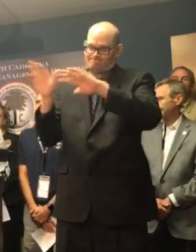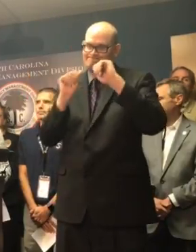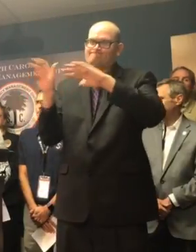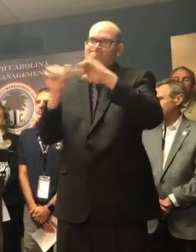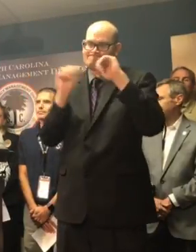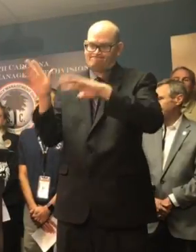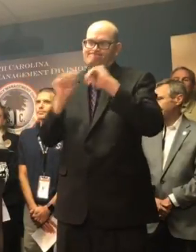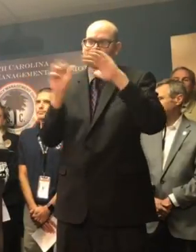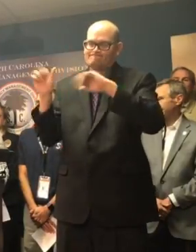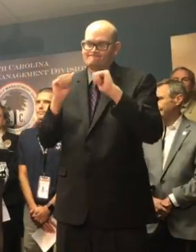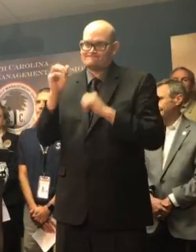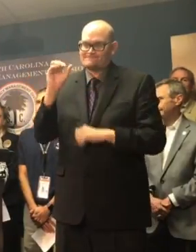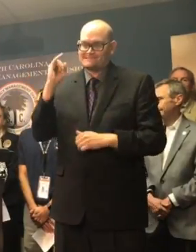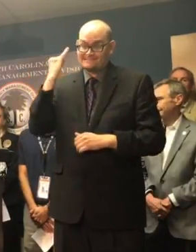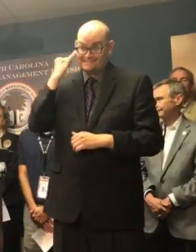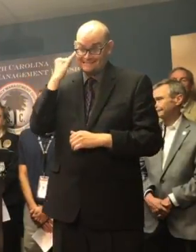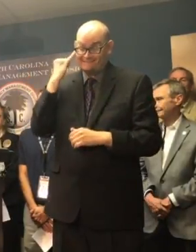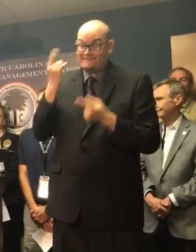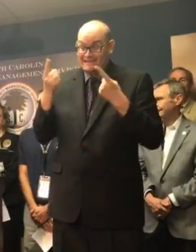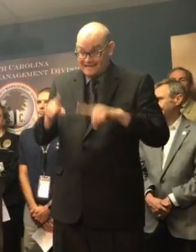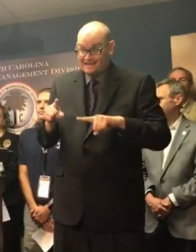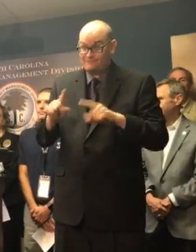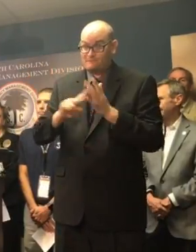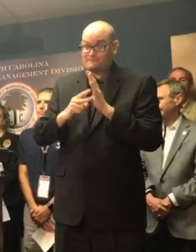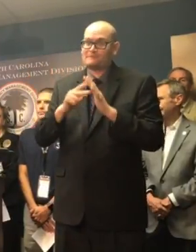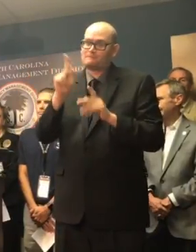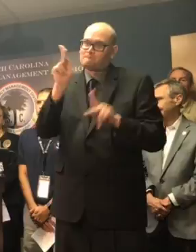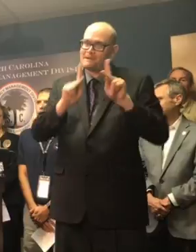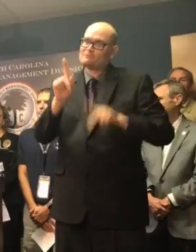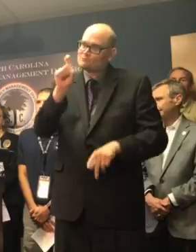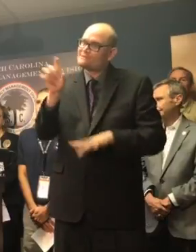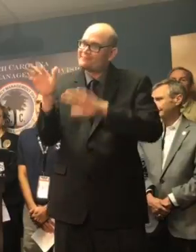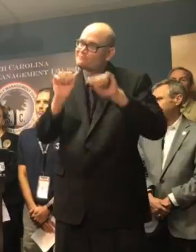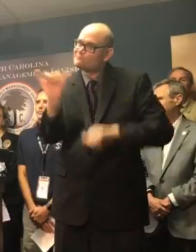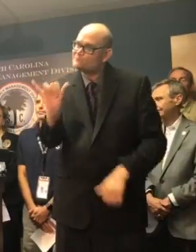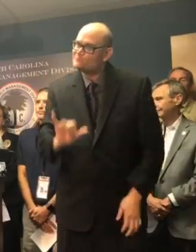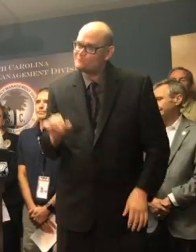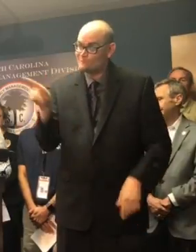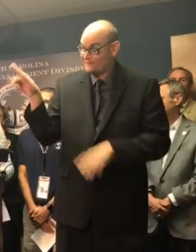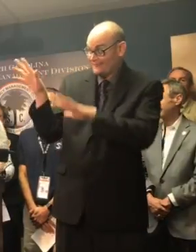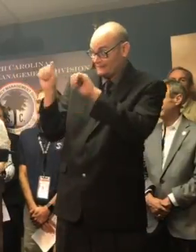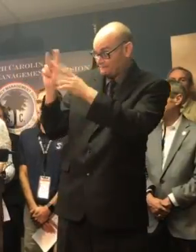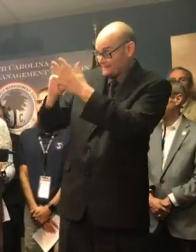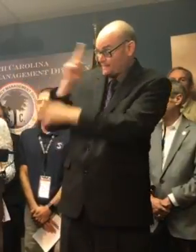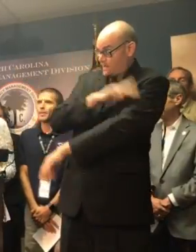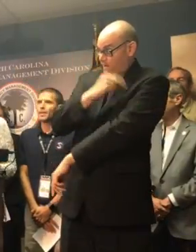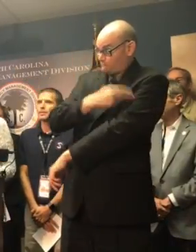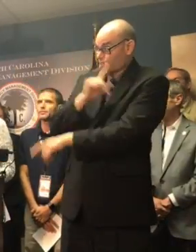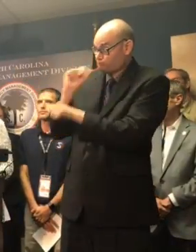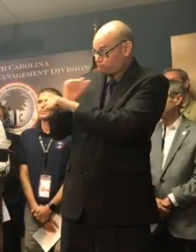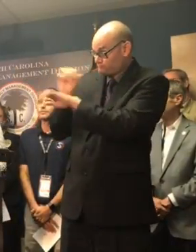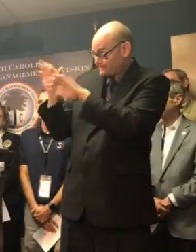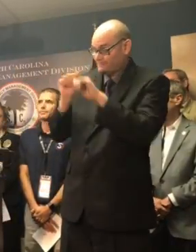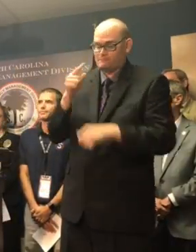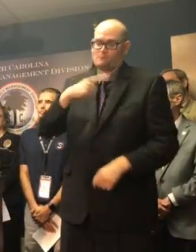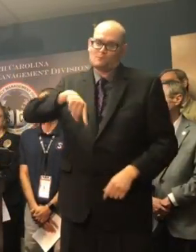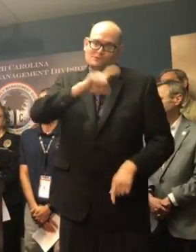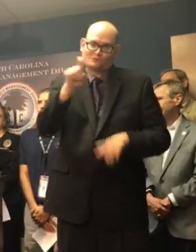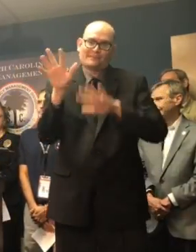residents in those areas need to evacuate. This is really a serious storm. We have in every way tried to